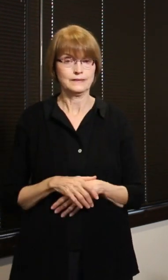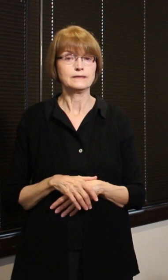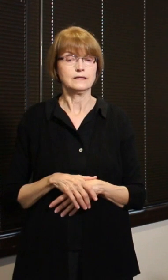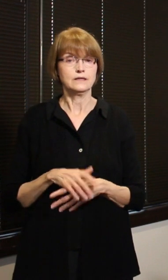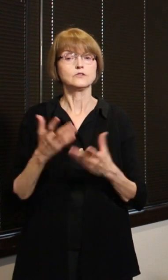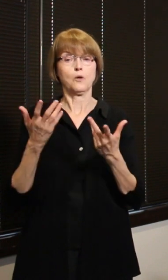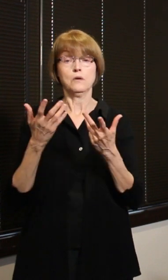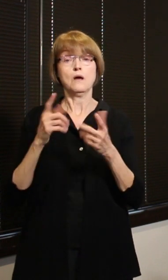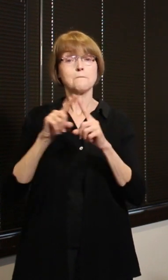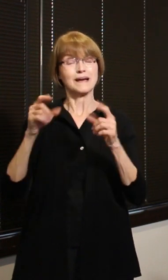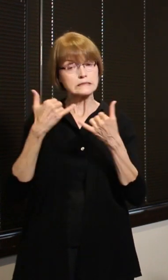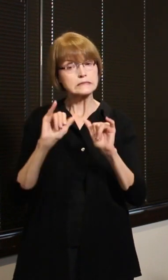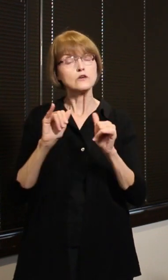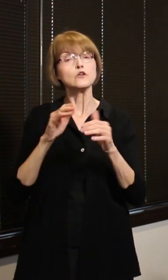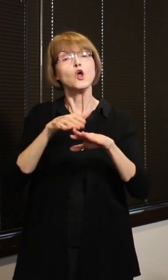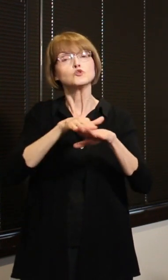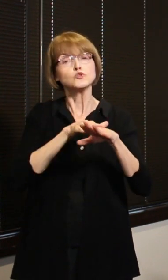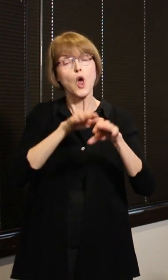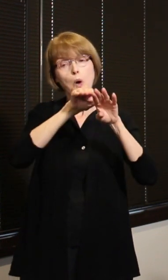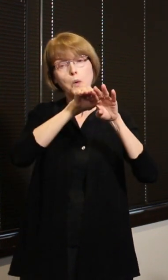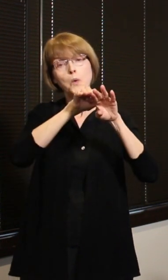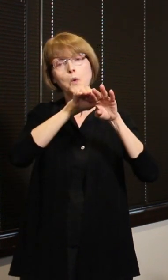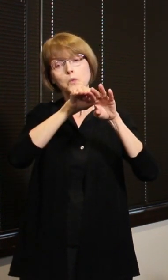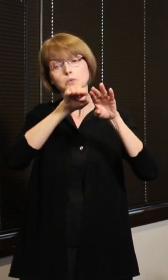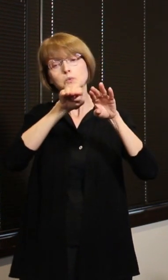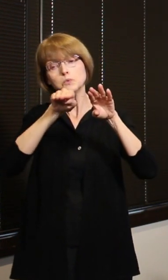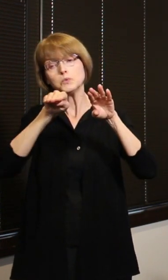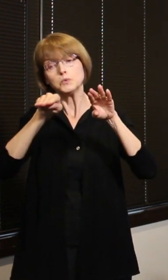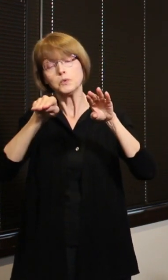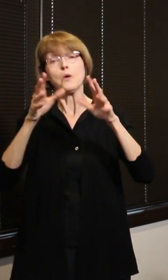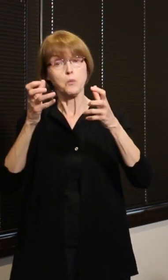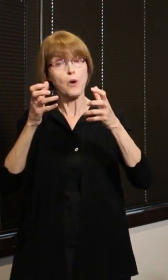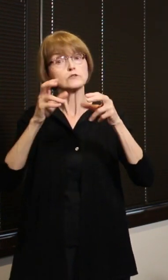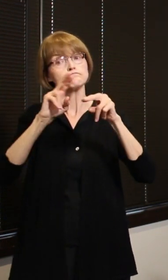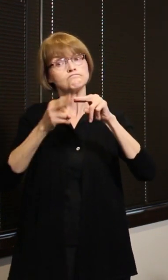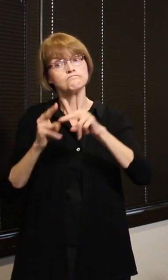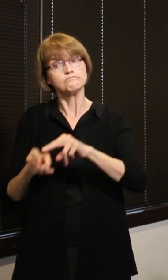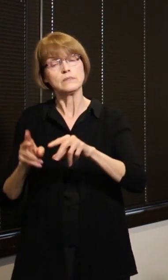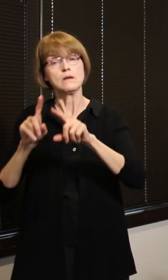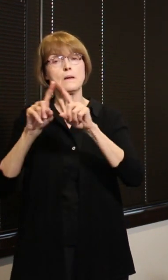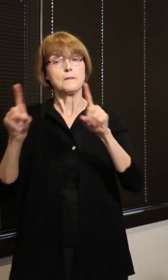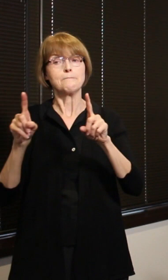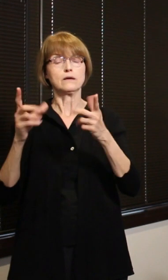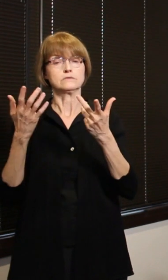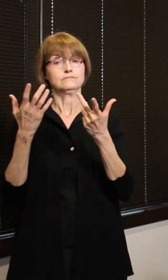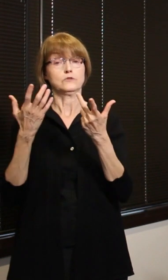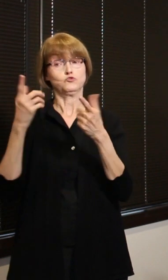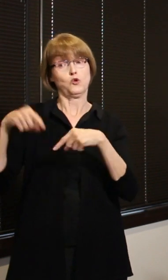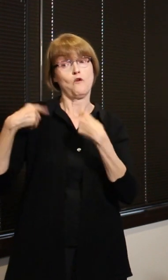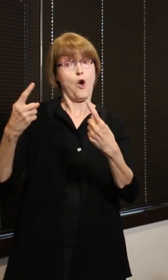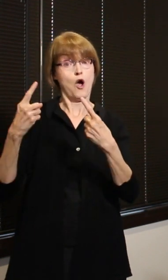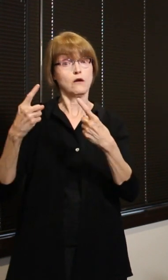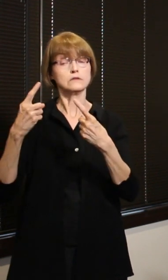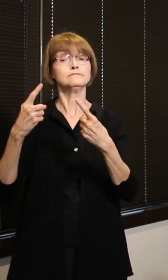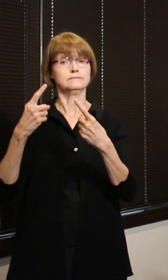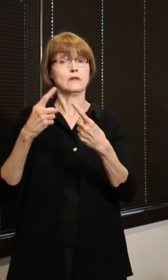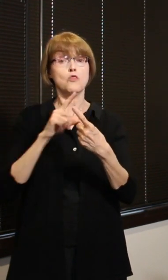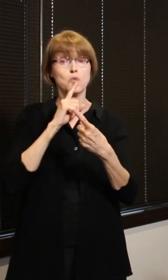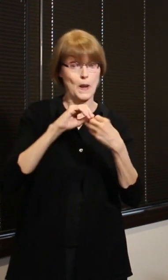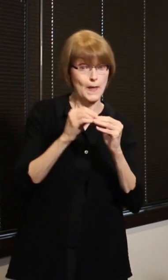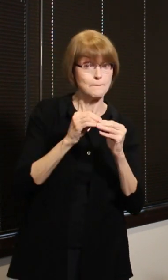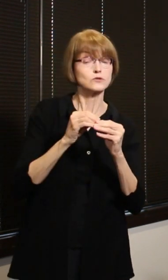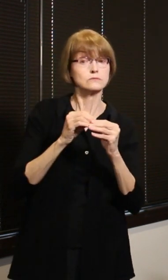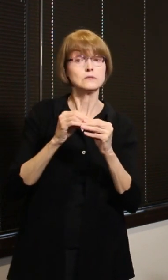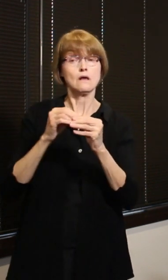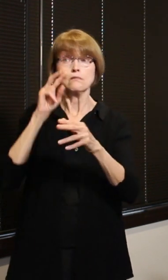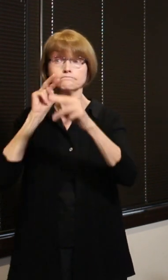decline. We'd like to see it come down, but it's tracking fairly well with our models. The next one